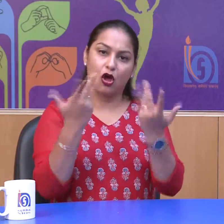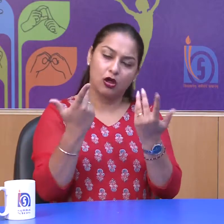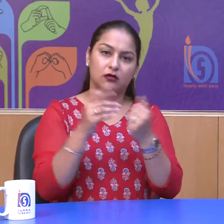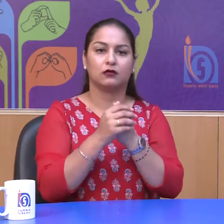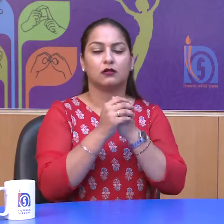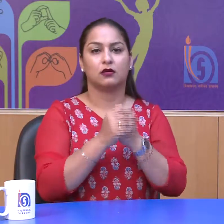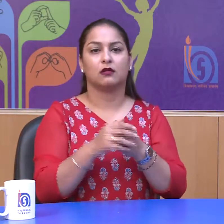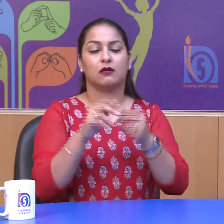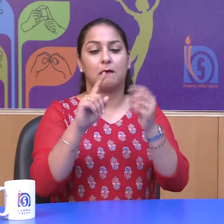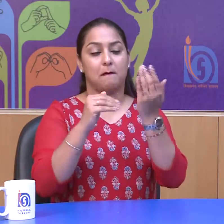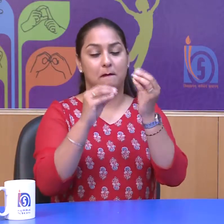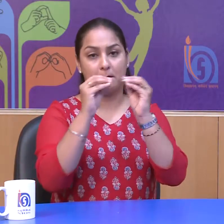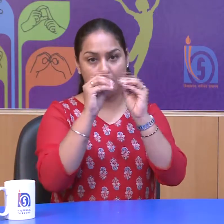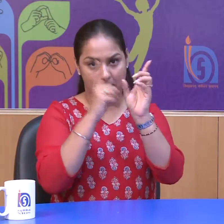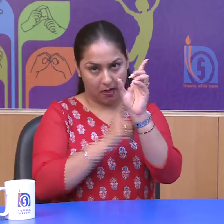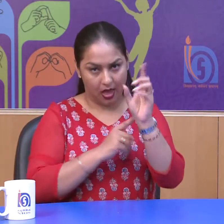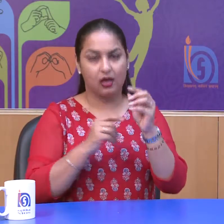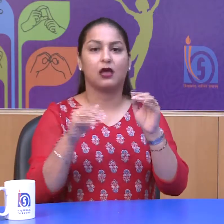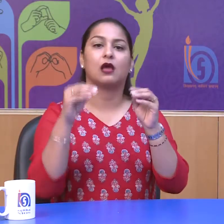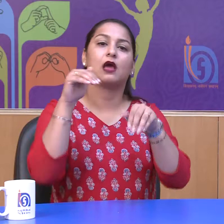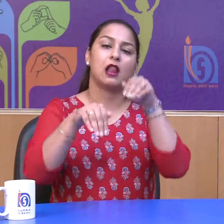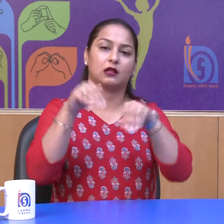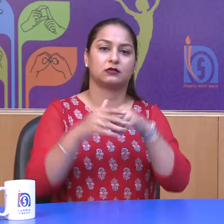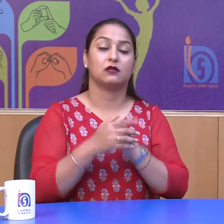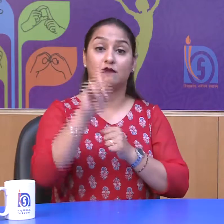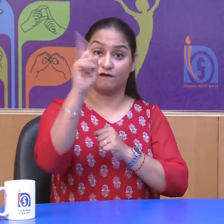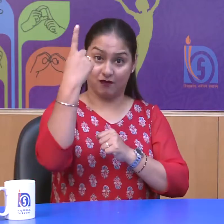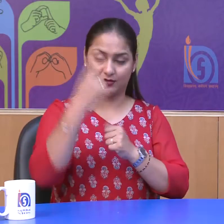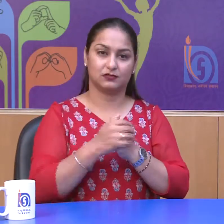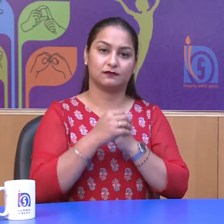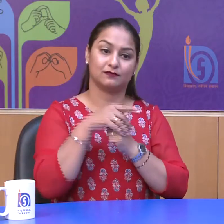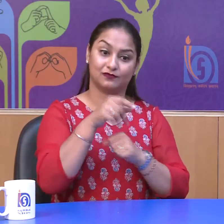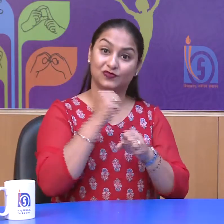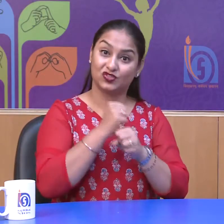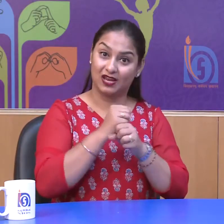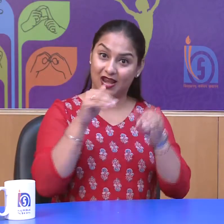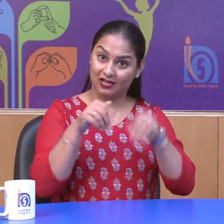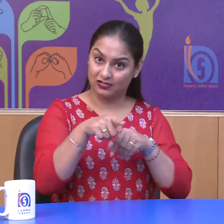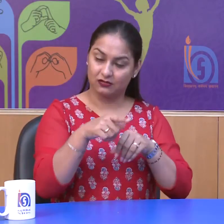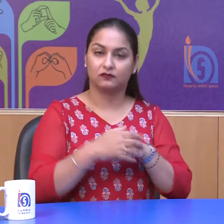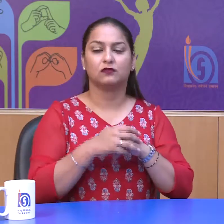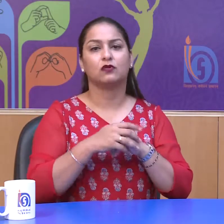First, general elections are held all over the